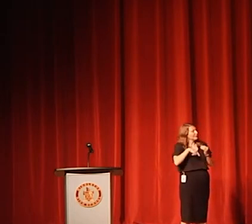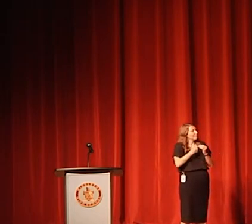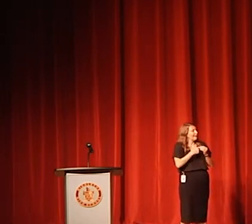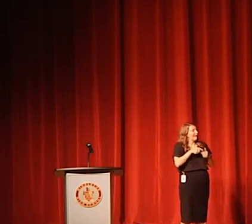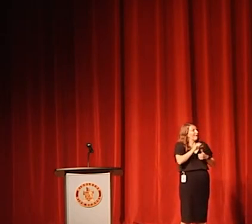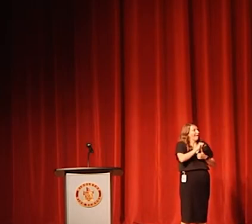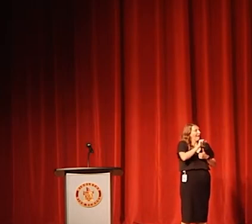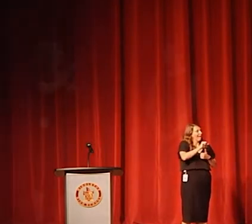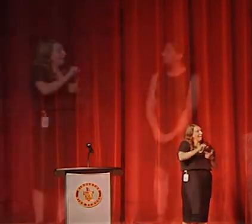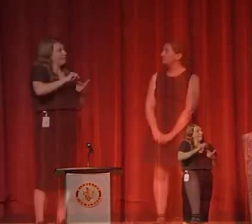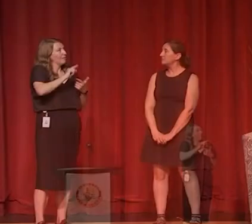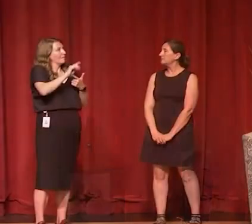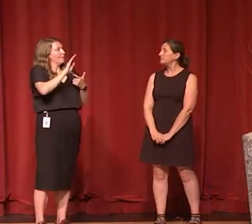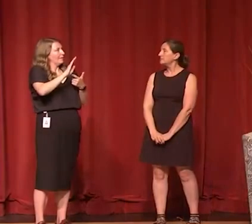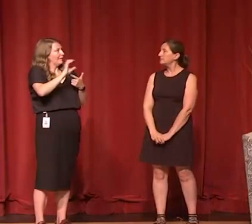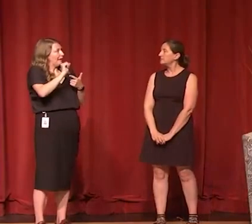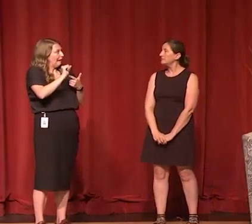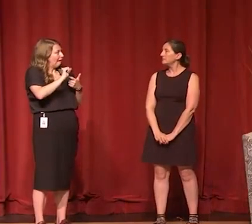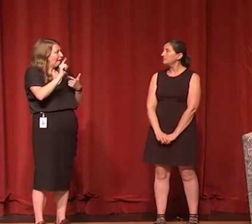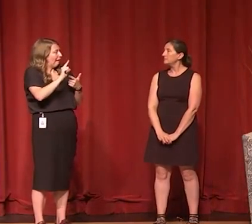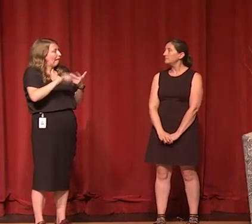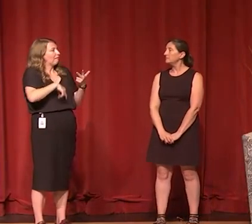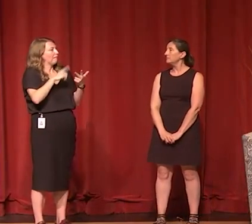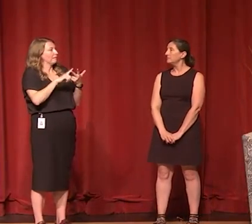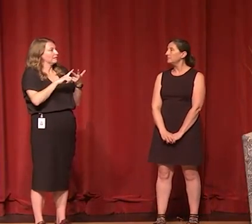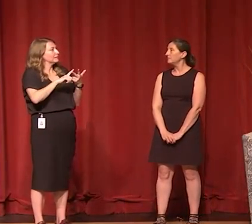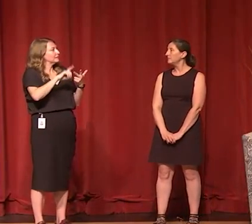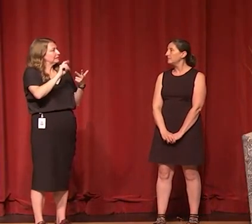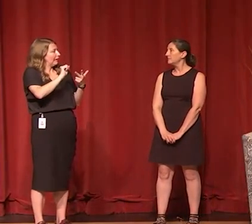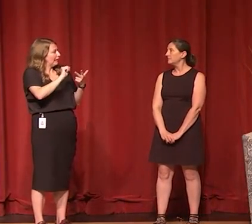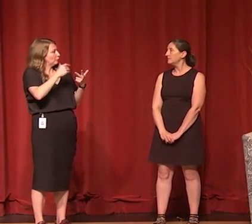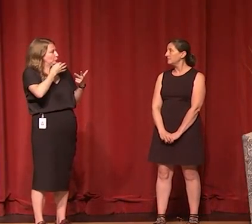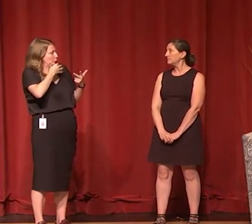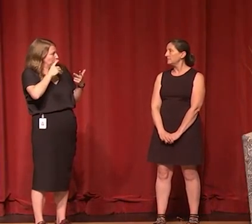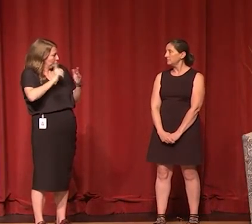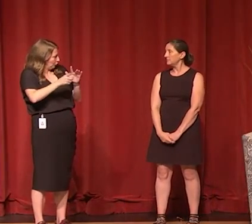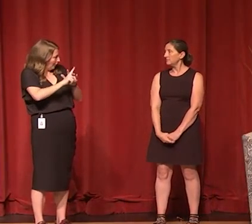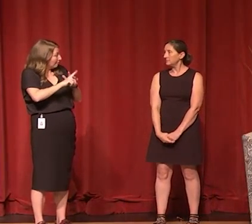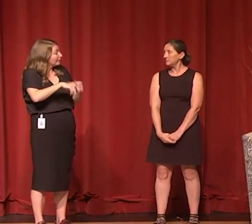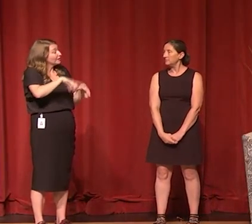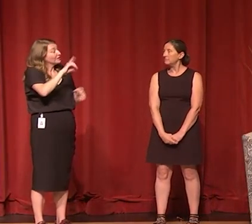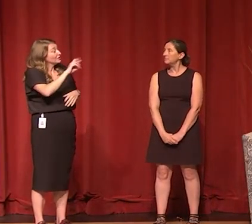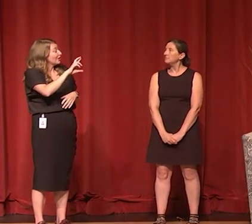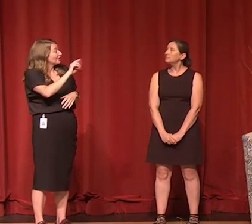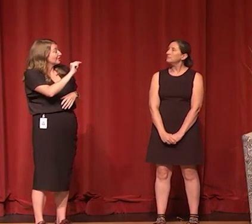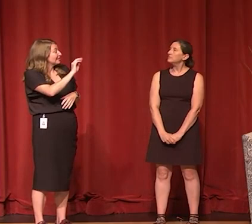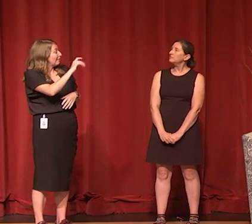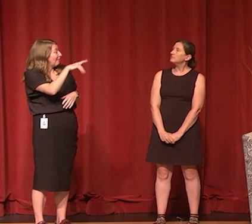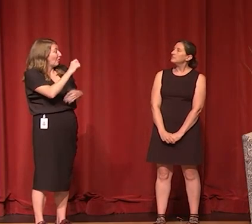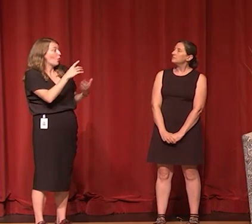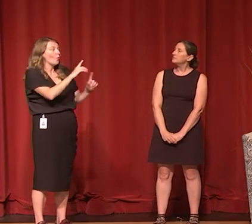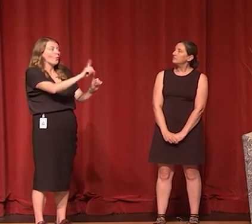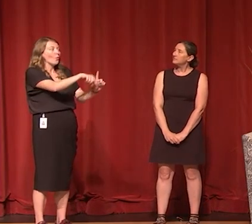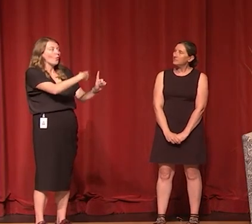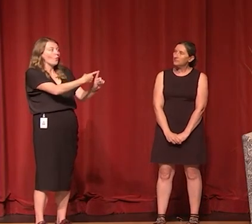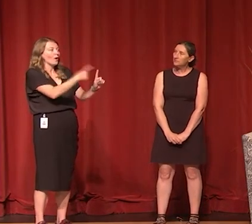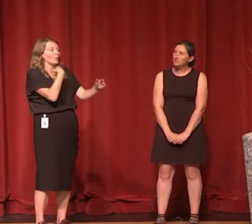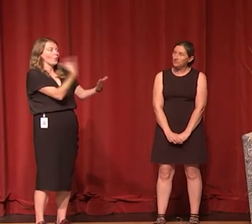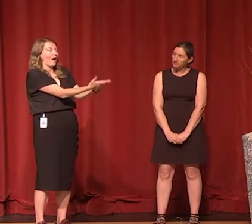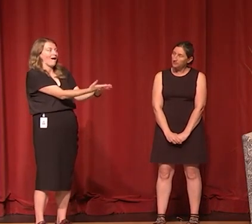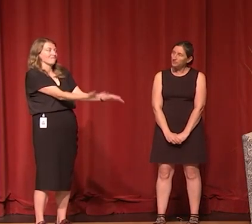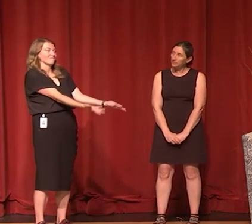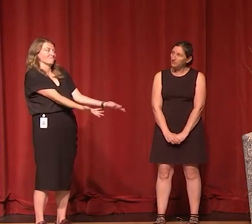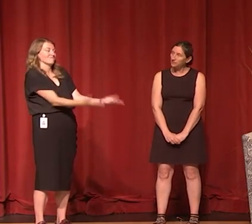aducanumab, lecanemab, donanemab is coming. Dr. Temple, when can we get it? When can we actually start